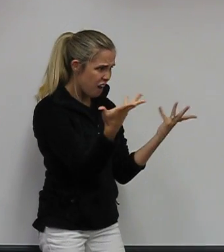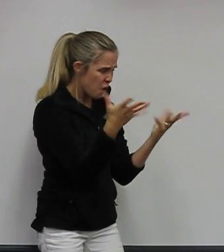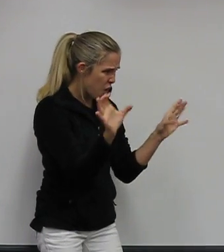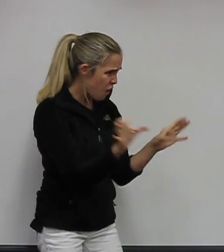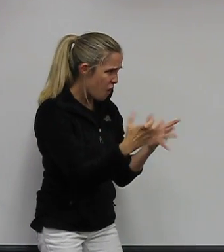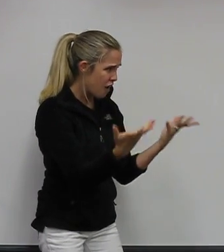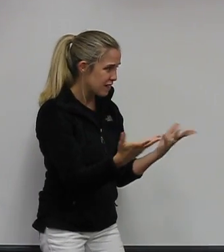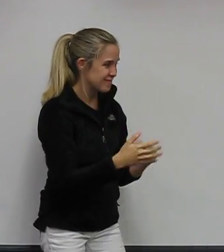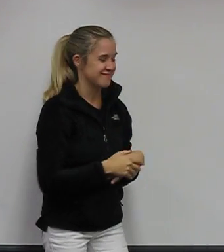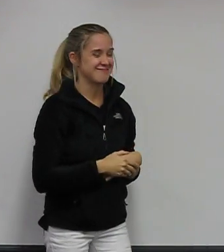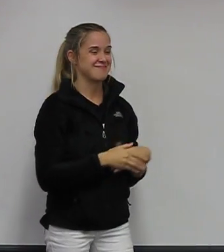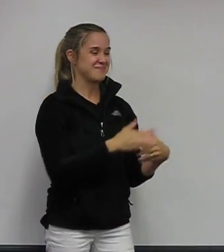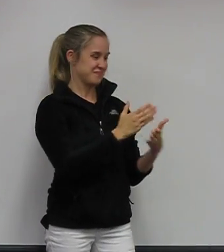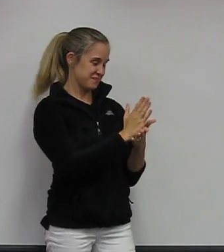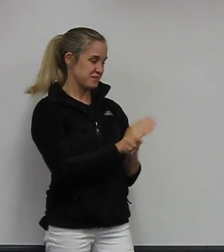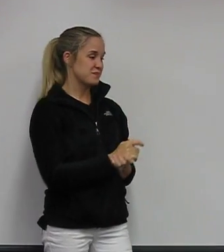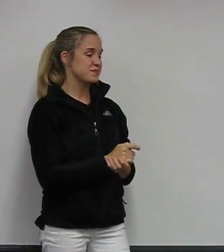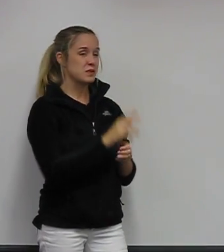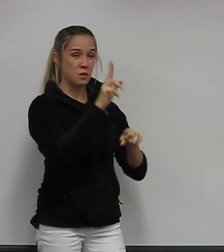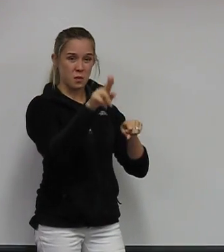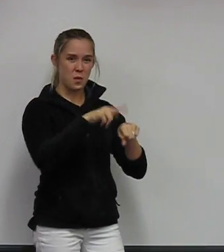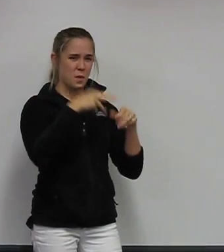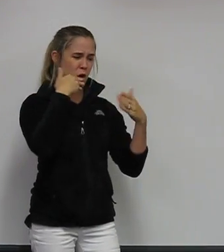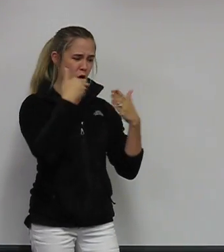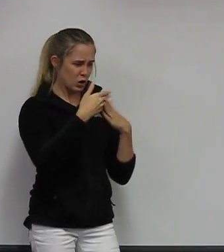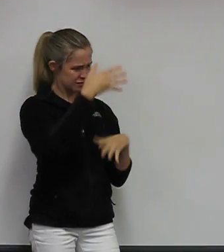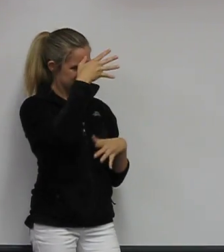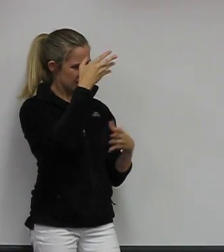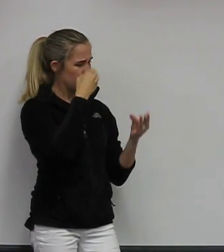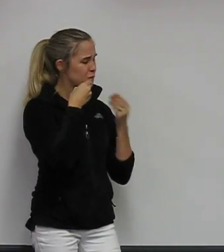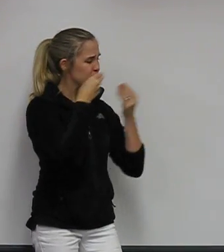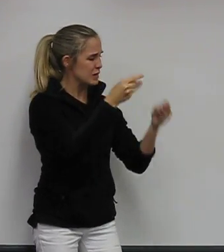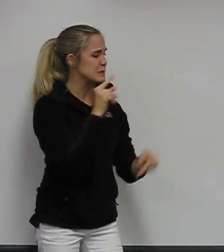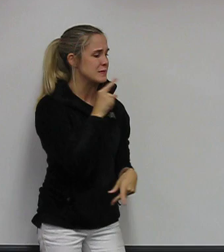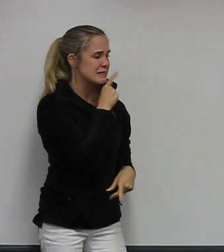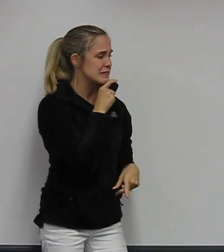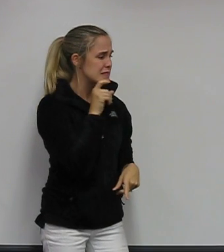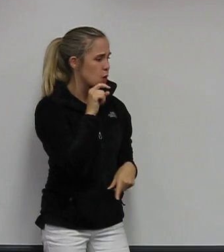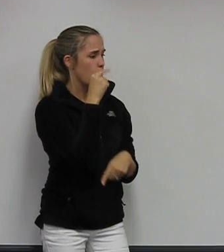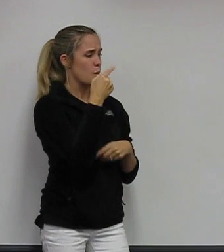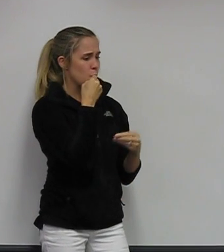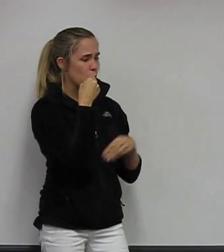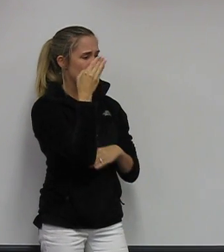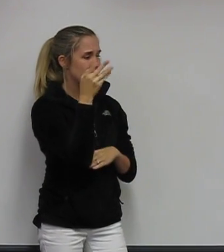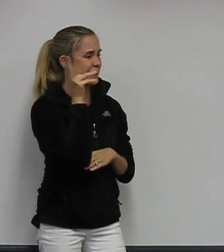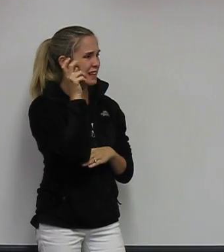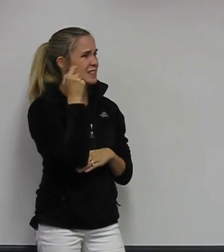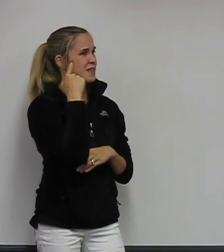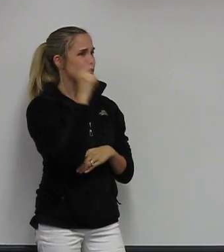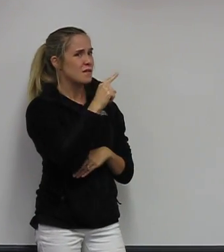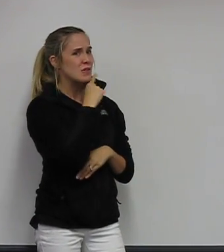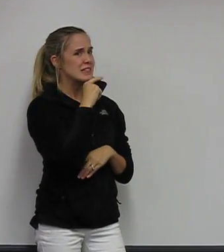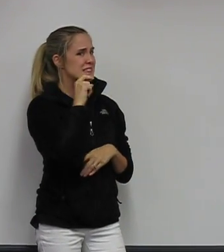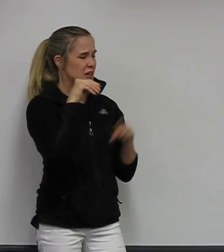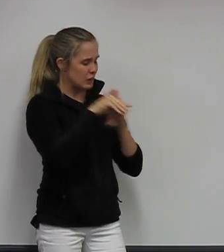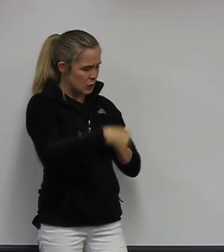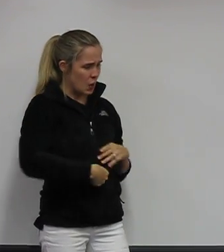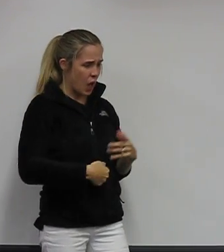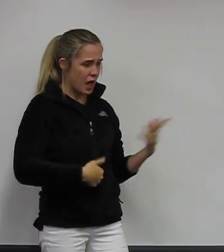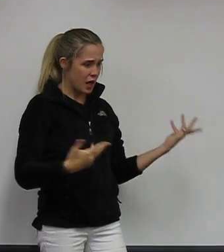right. Well, normally a good dad would feed his kid Cheerios or something for breakfast, so then I could listen for Cheerios in Zach's belly.